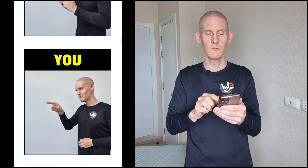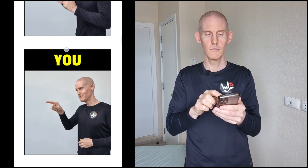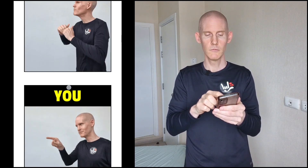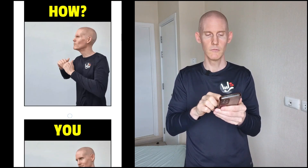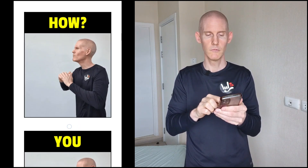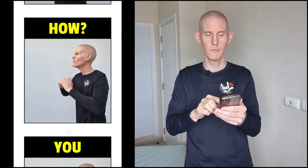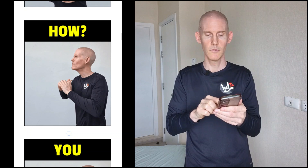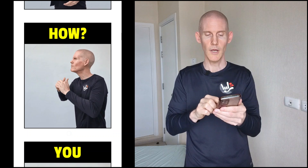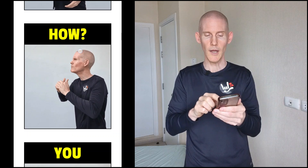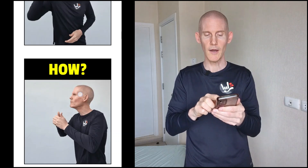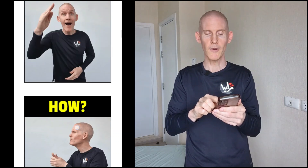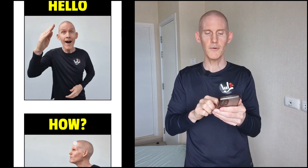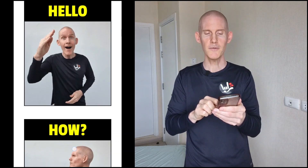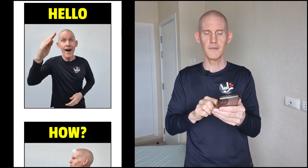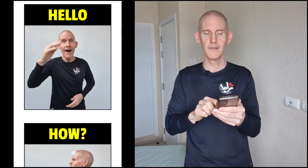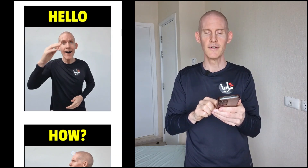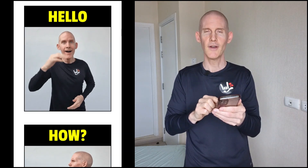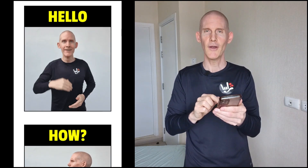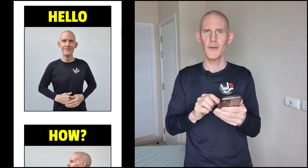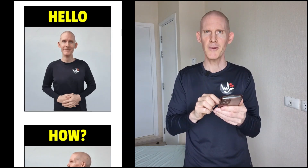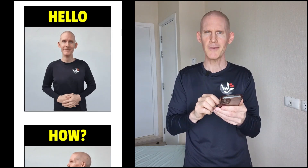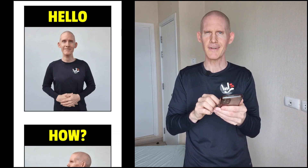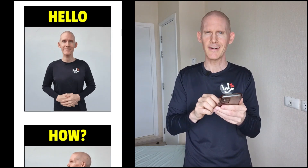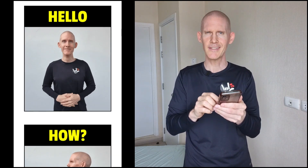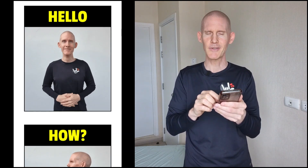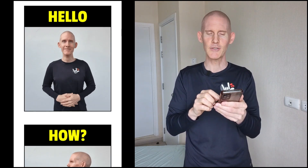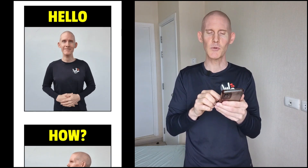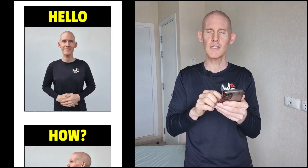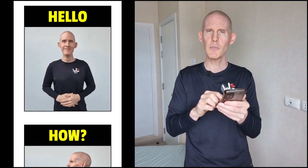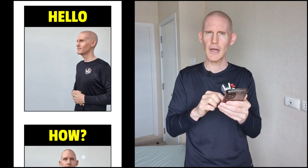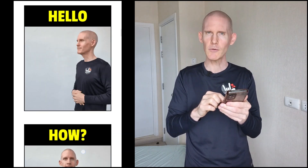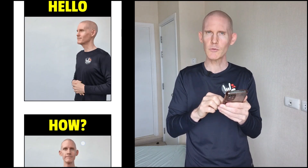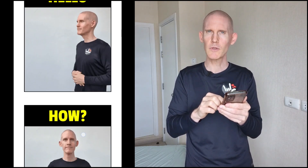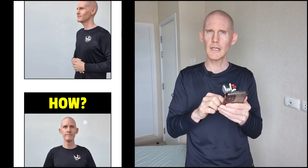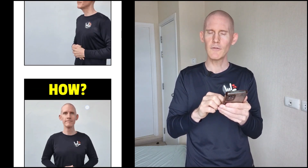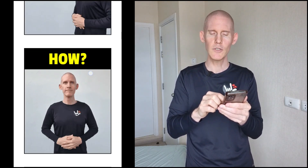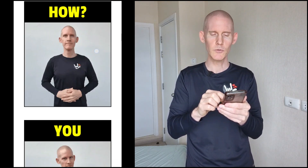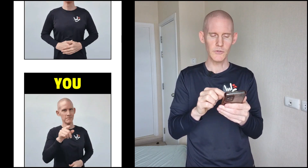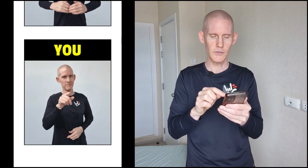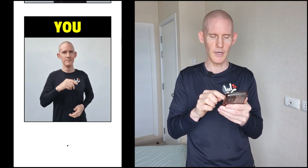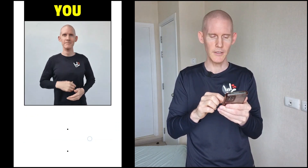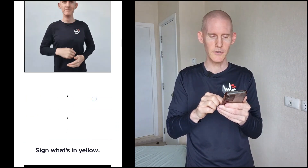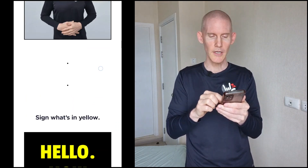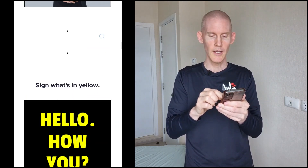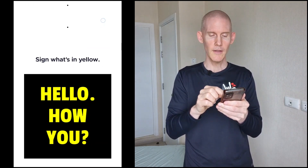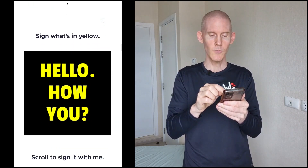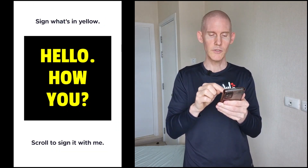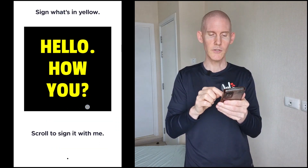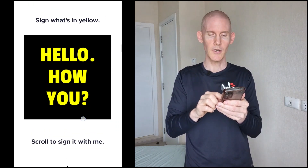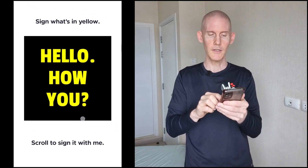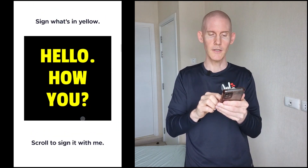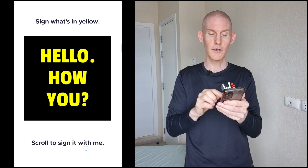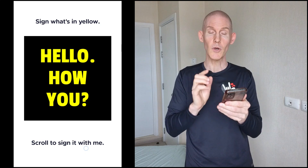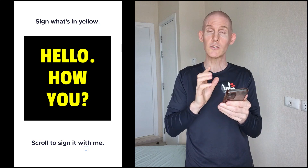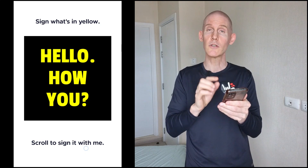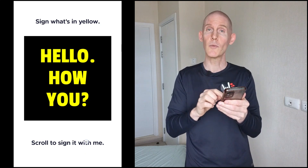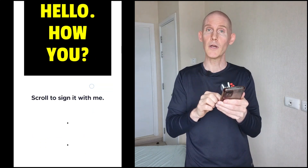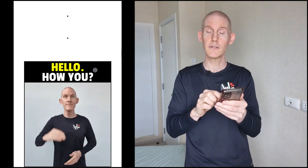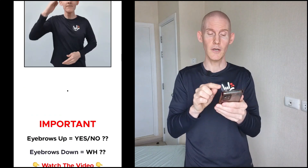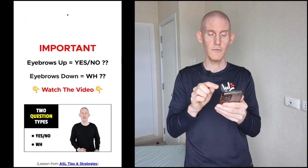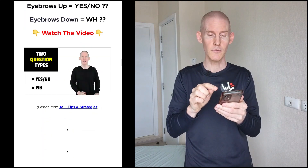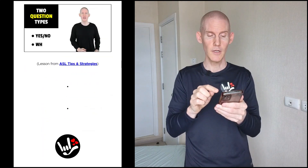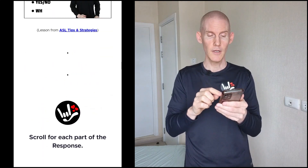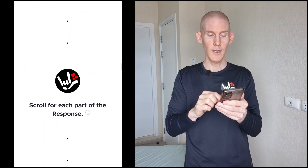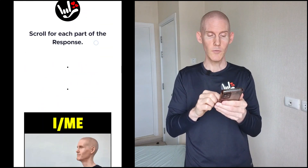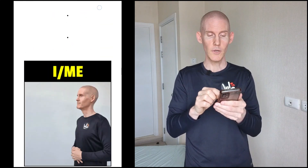You, how, hello, right? So that's working backwards with the individual signs, and then we signed the question all